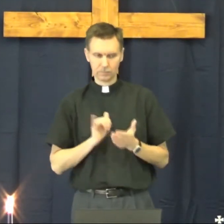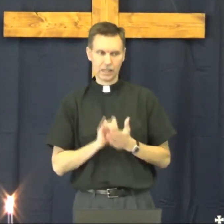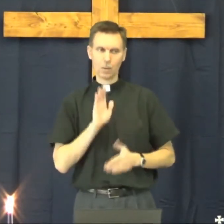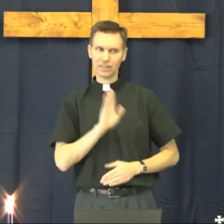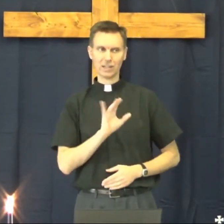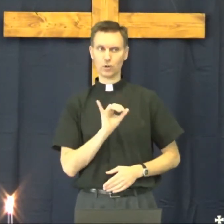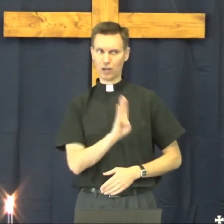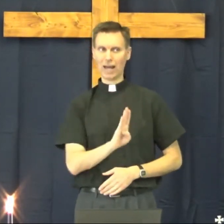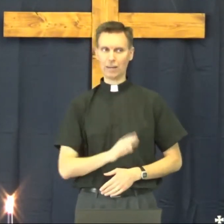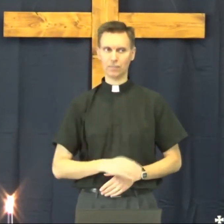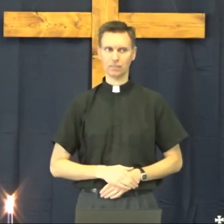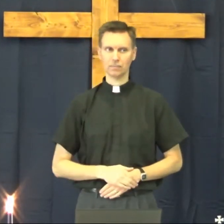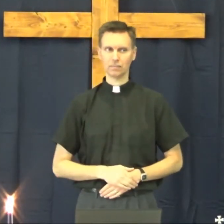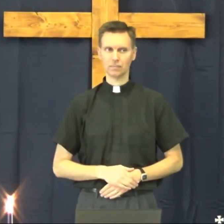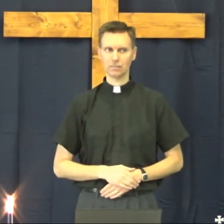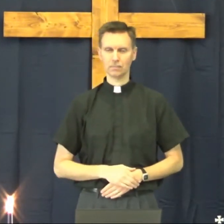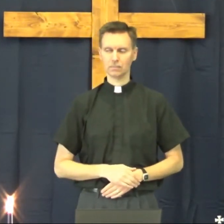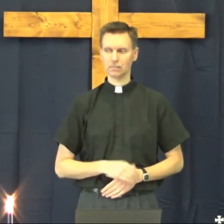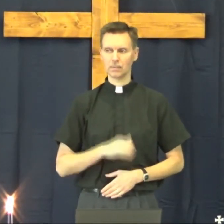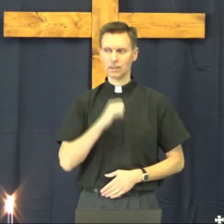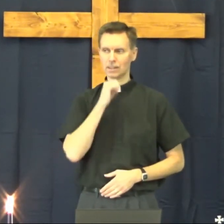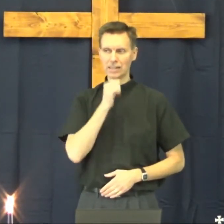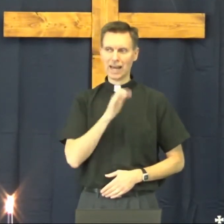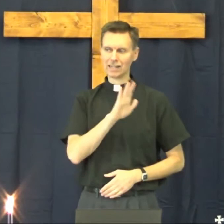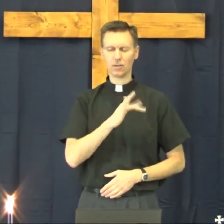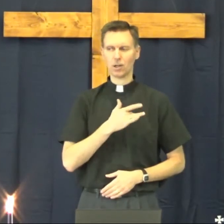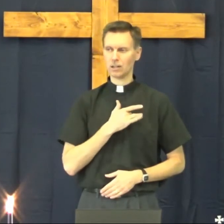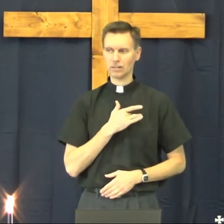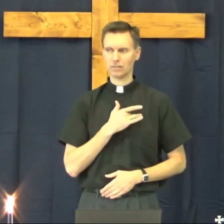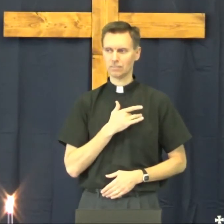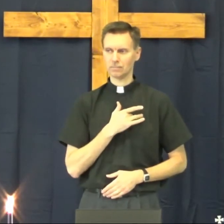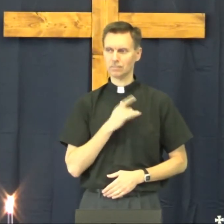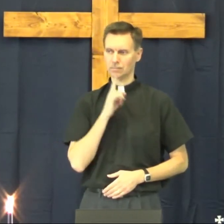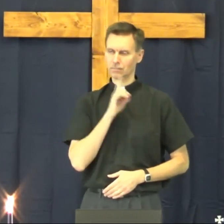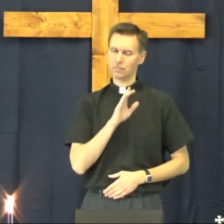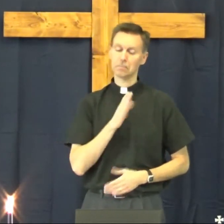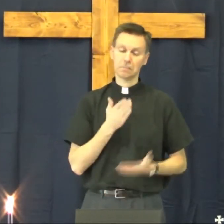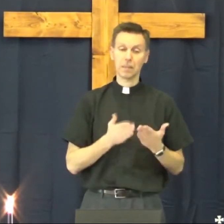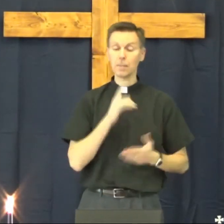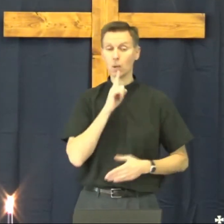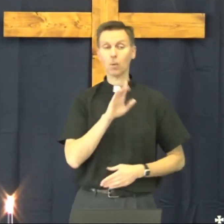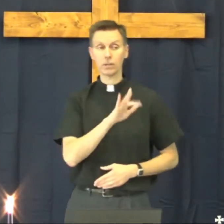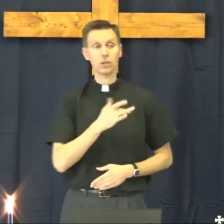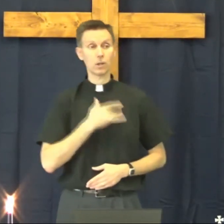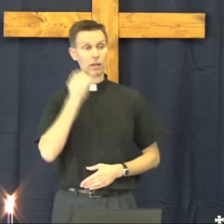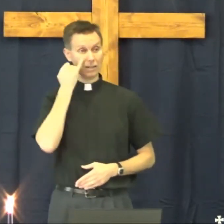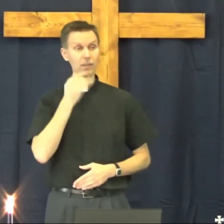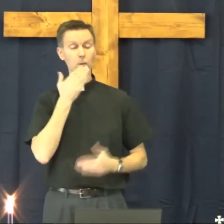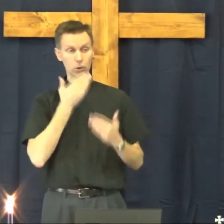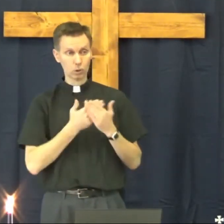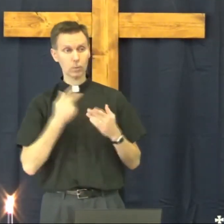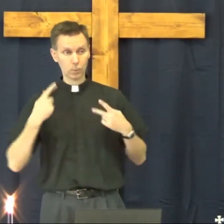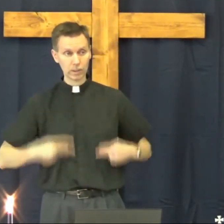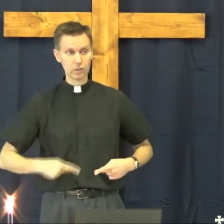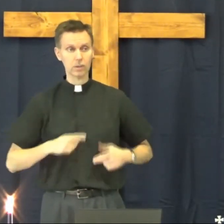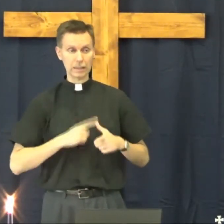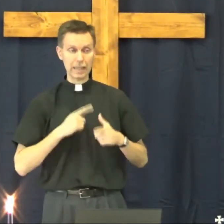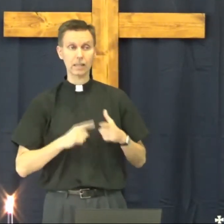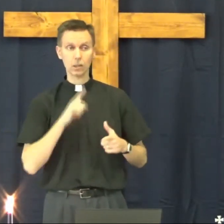That was his job, not his heart. Maybe it was his heart. If he was a good priest, then he